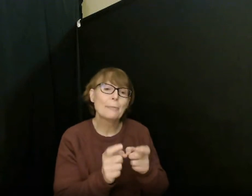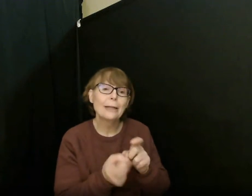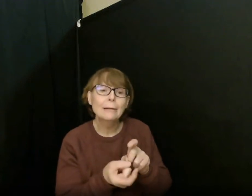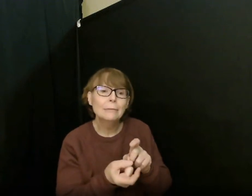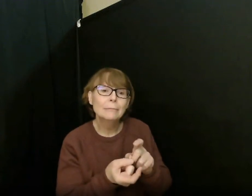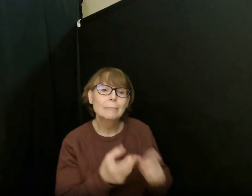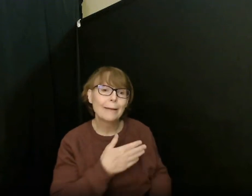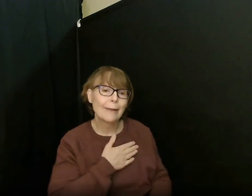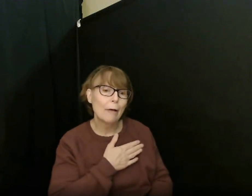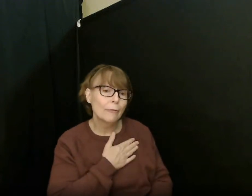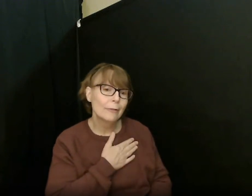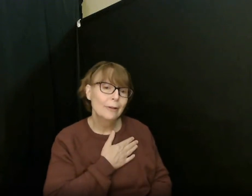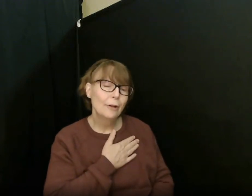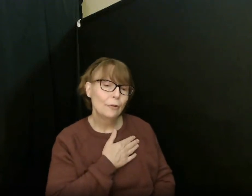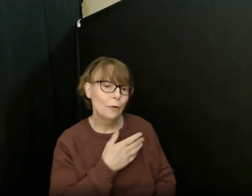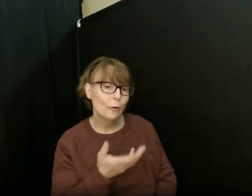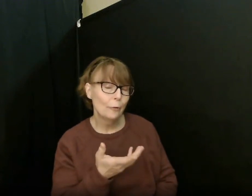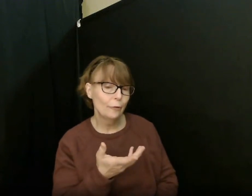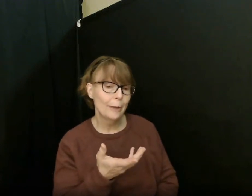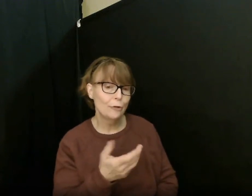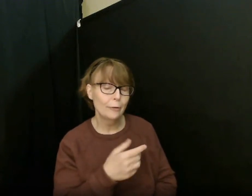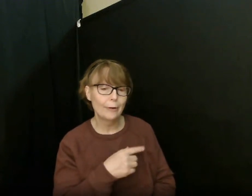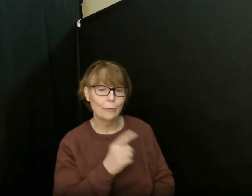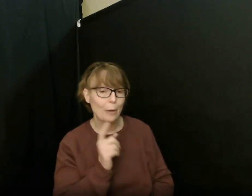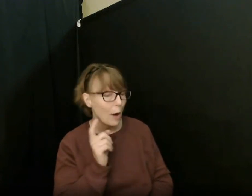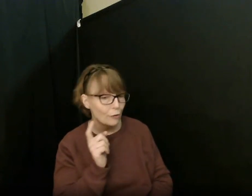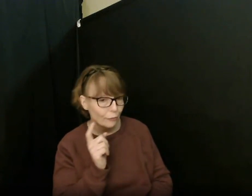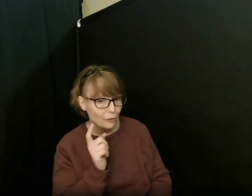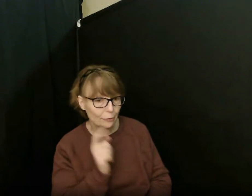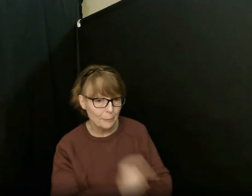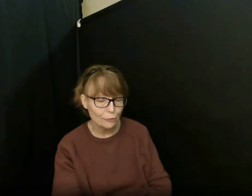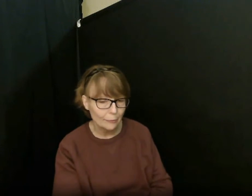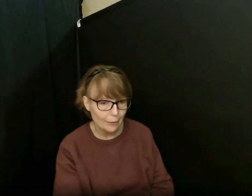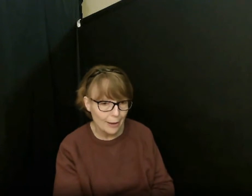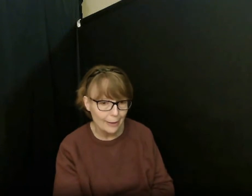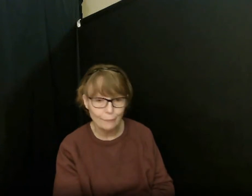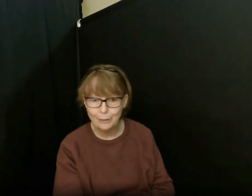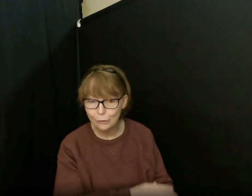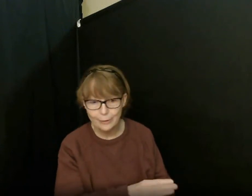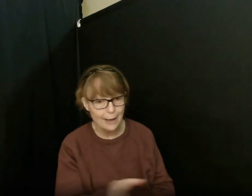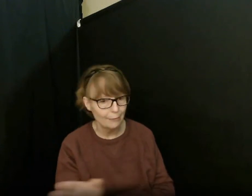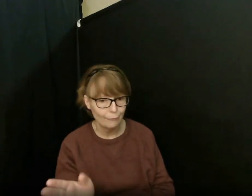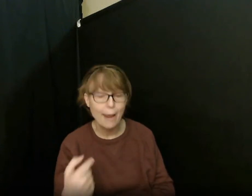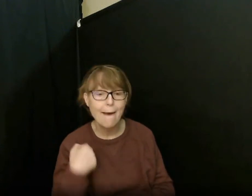adapting Mhm. myself Mhm. to situations. And so I watch facial expressions a lot. I've been doing that